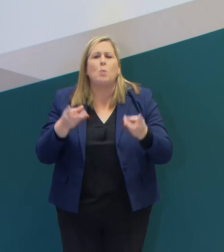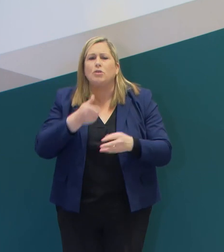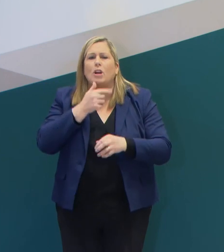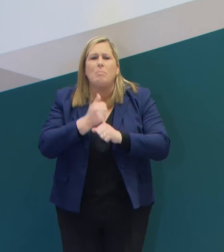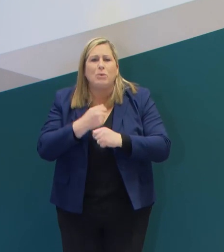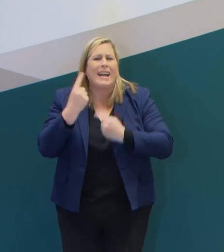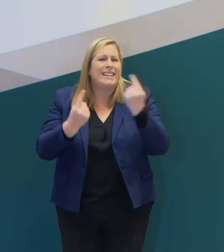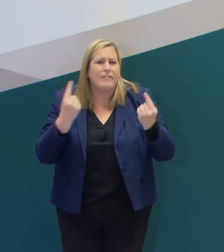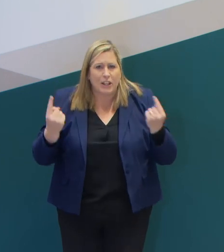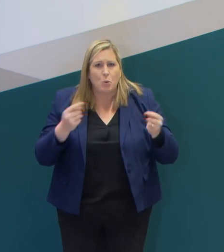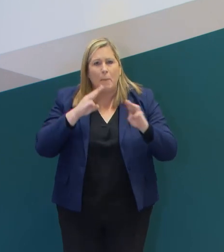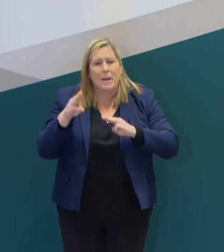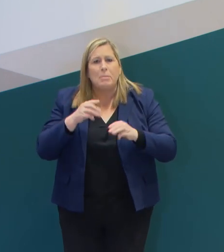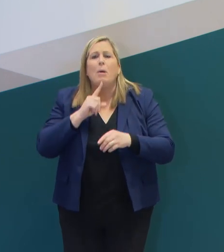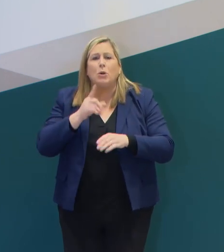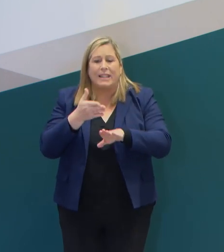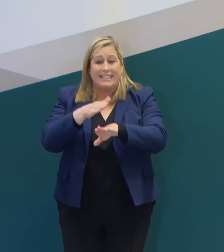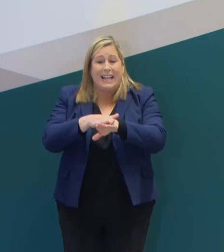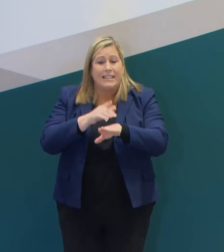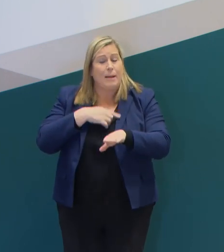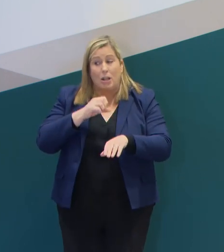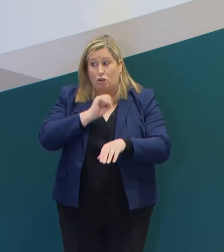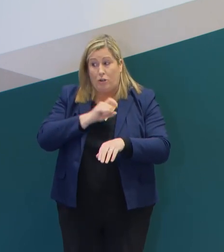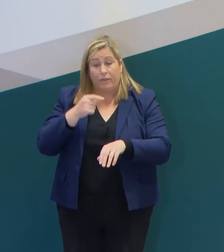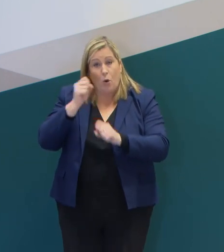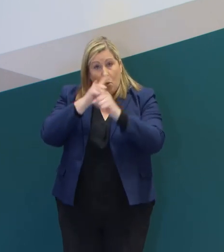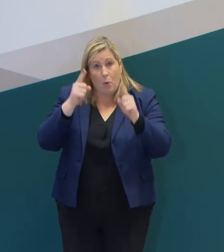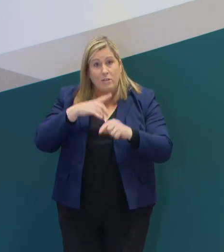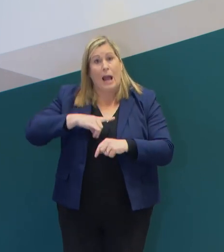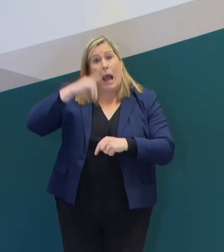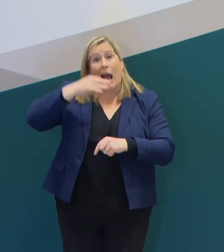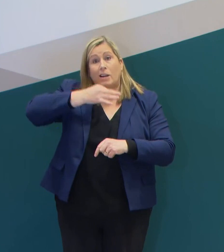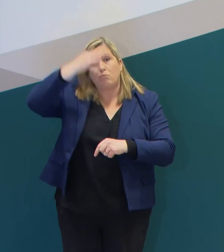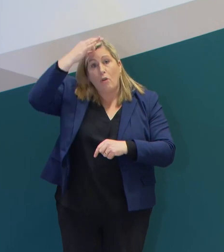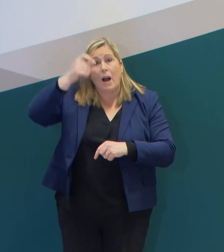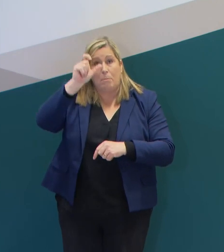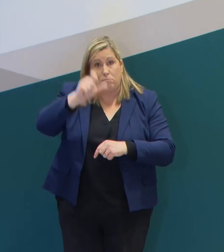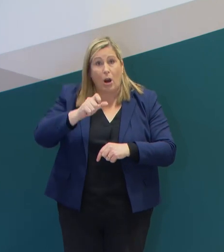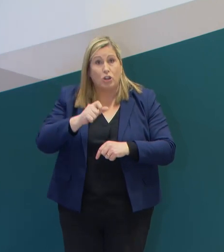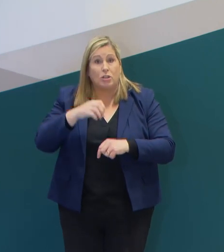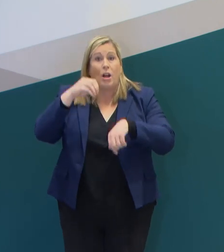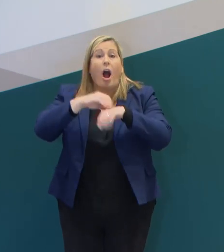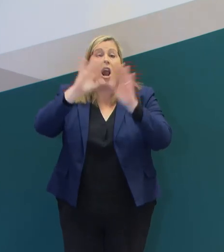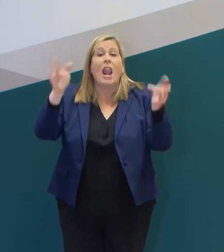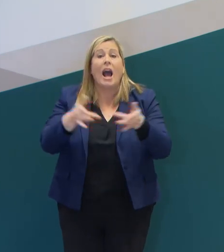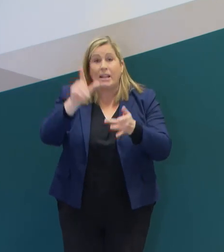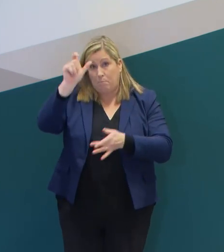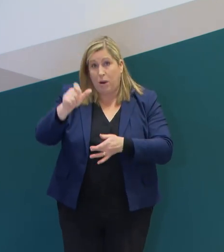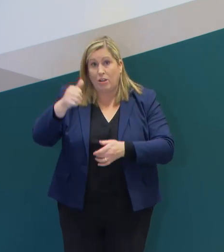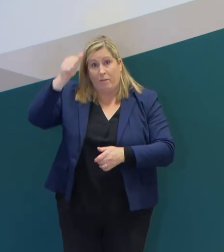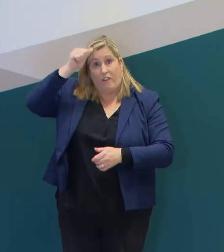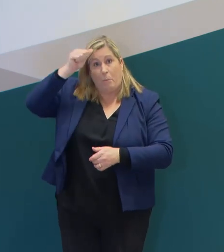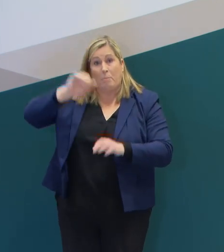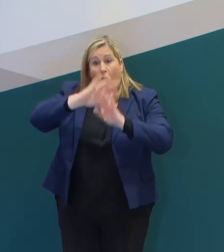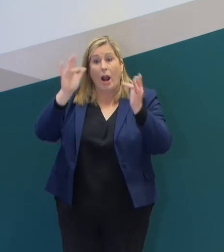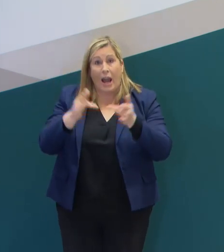deaths, but I'm not sure if you're aware that there's a high-profile individual who online has been spreading information that one of the